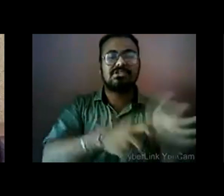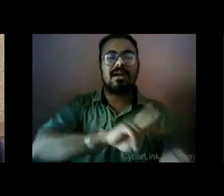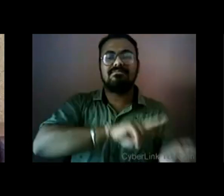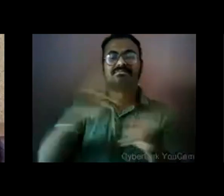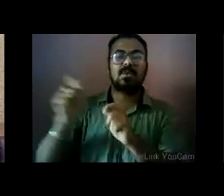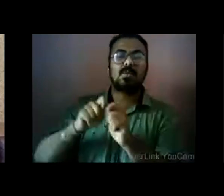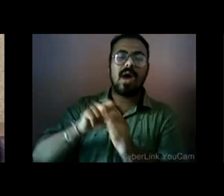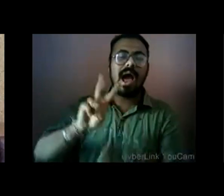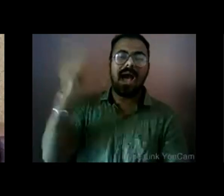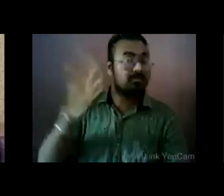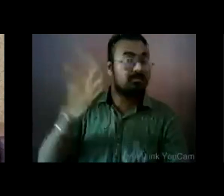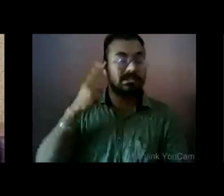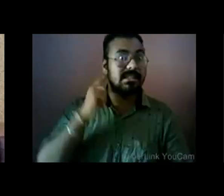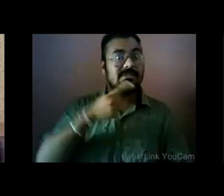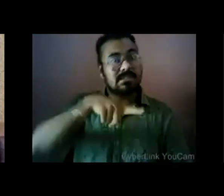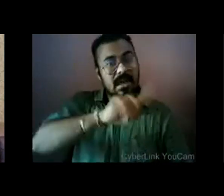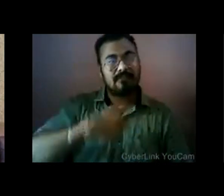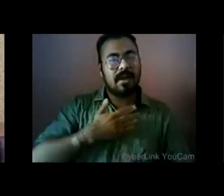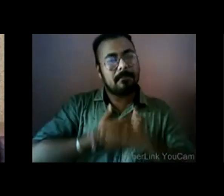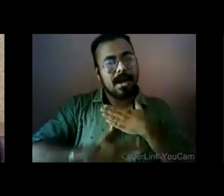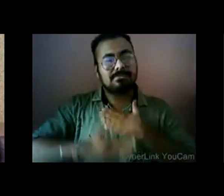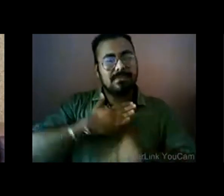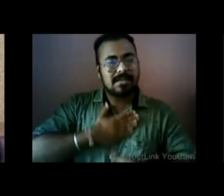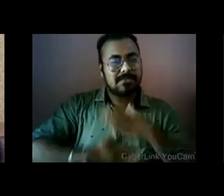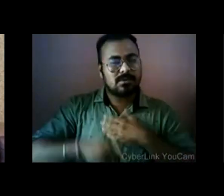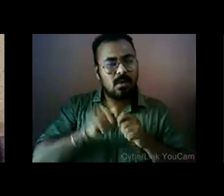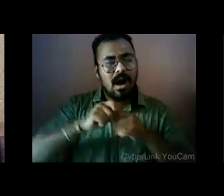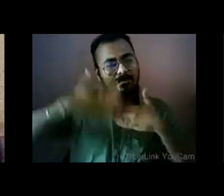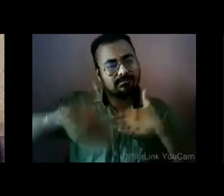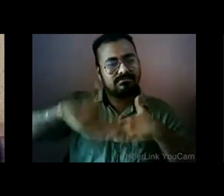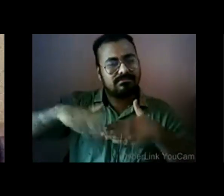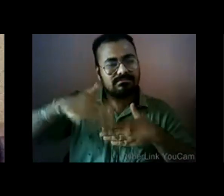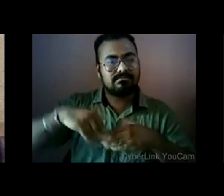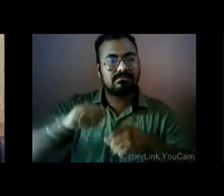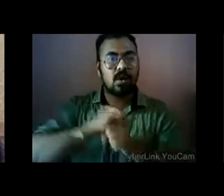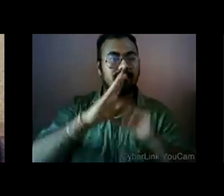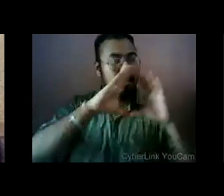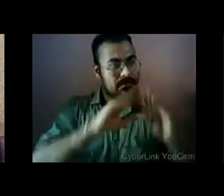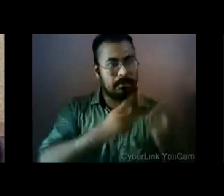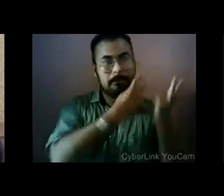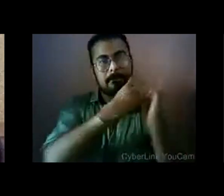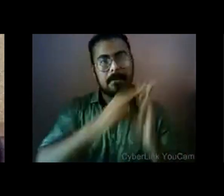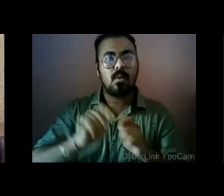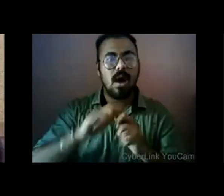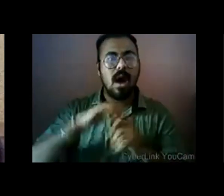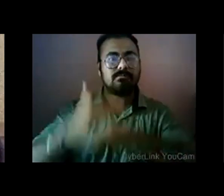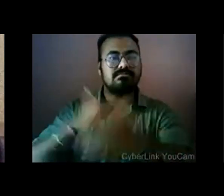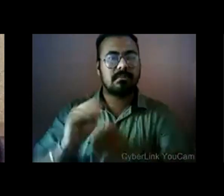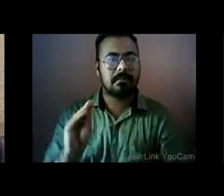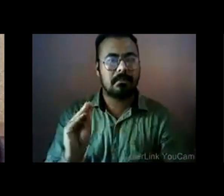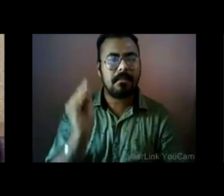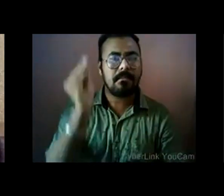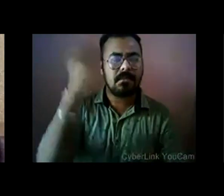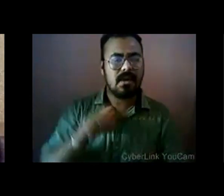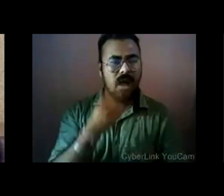business loss. So he thought that, we thought that maybe he'll give up, but then he kept his patience, he moved on, and he came